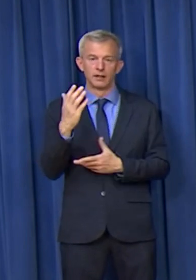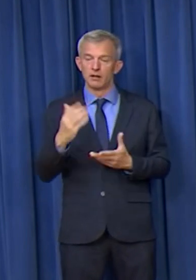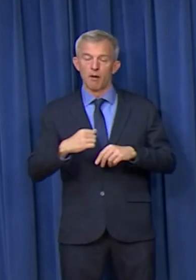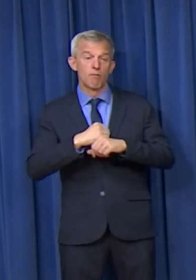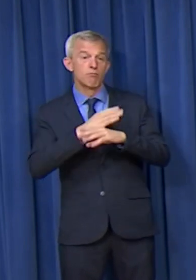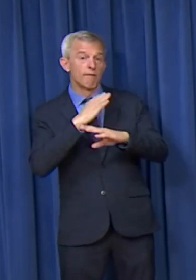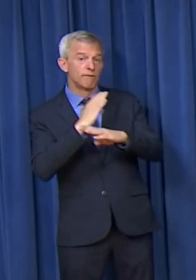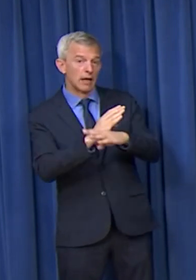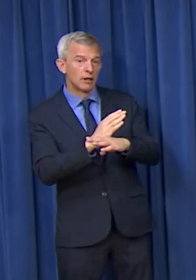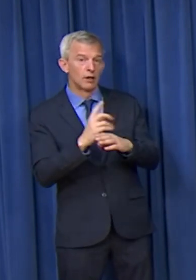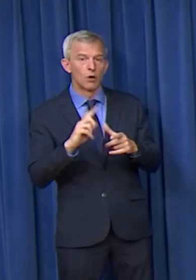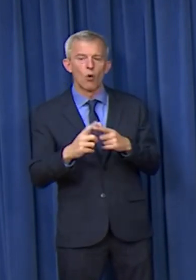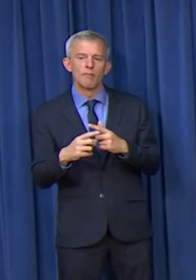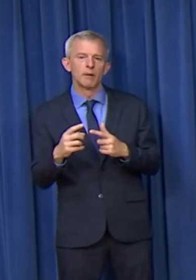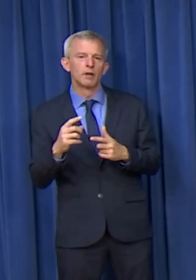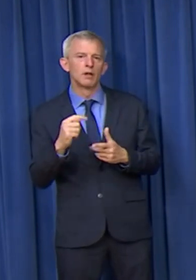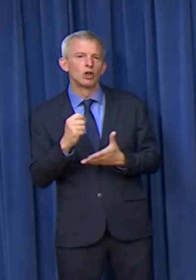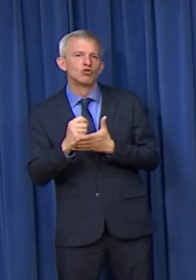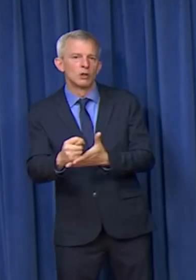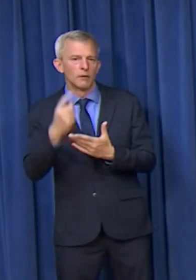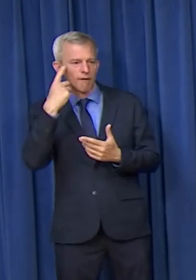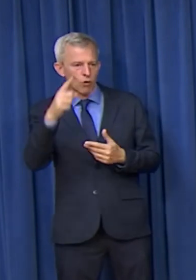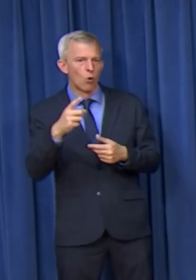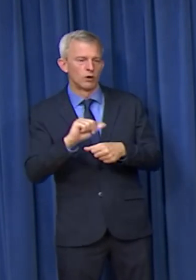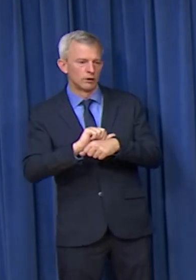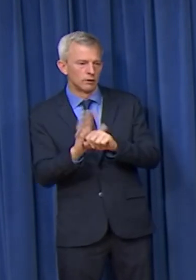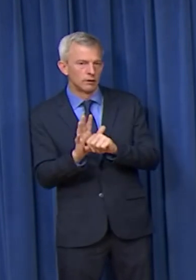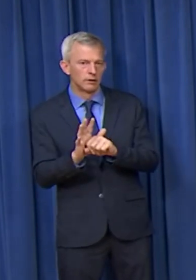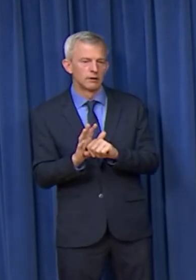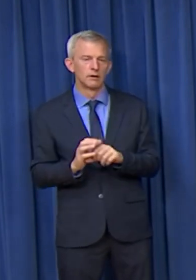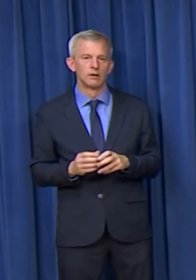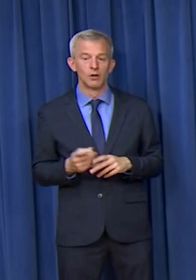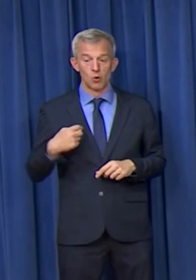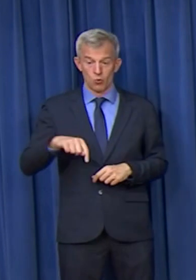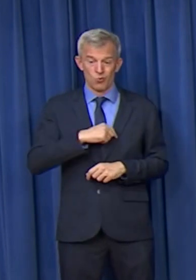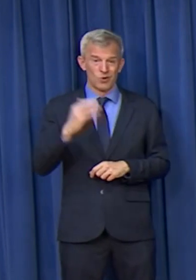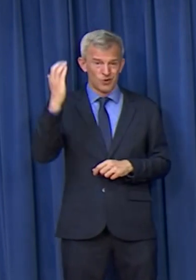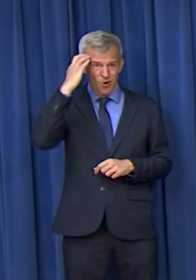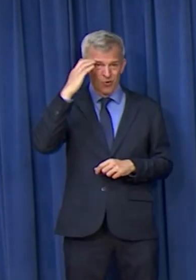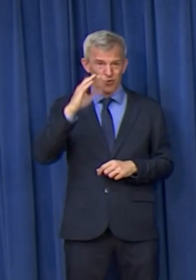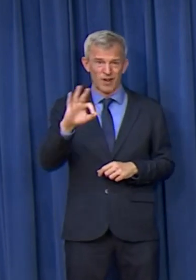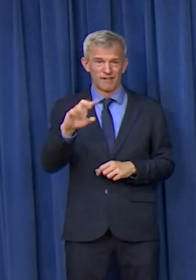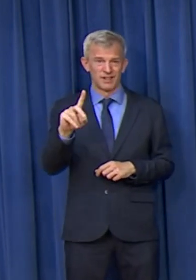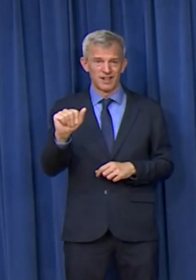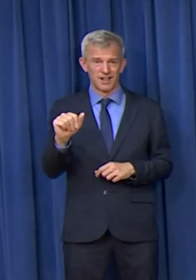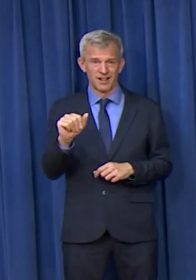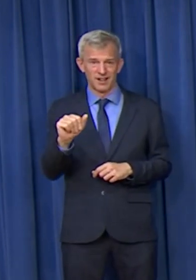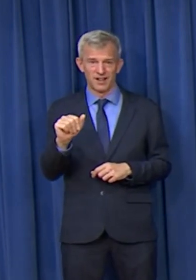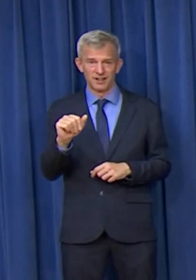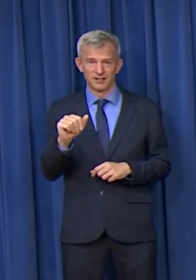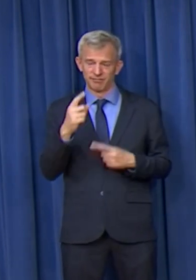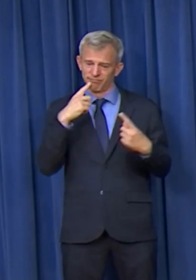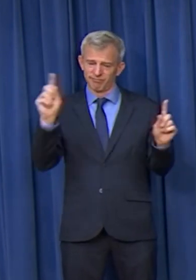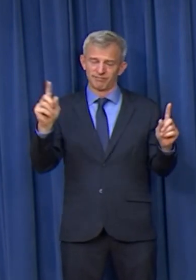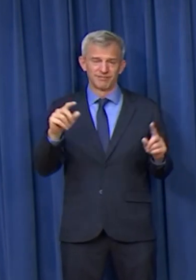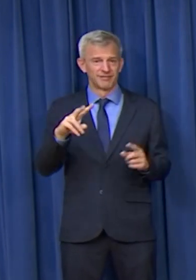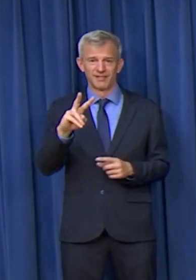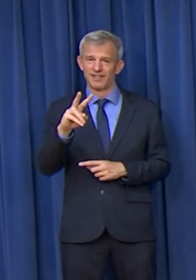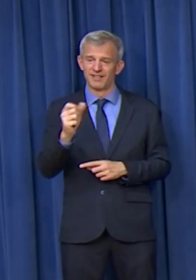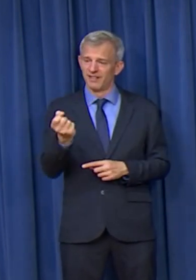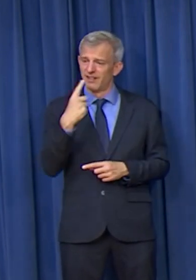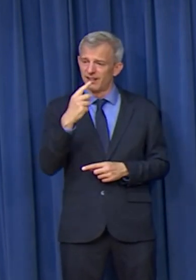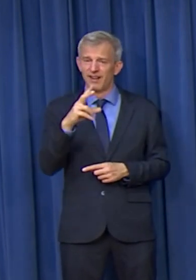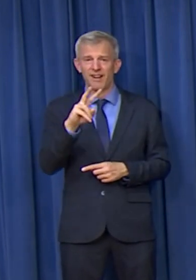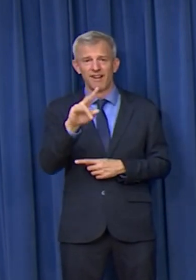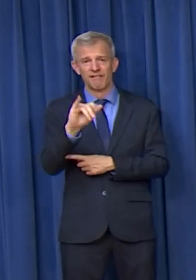the coronavirus. We know that the FDA has said that vitamins are not going to prevent the